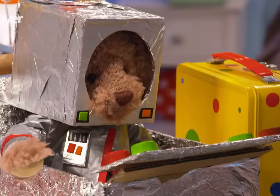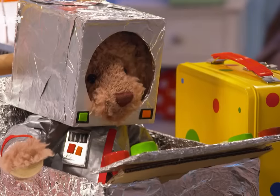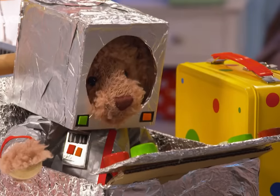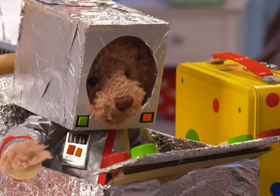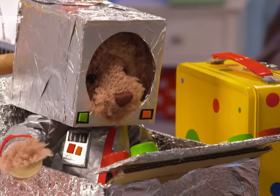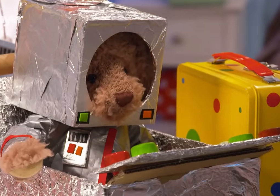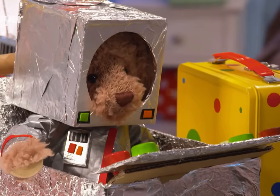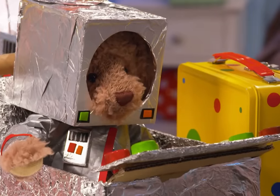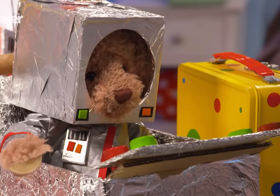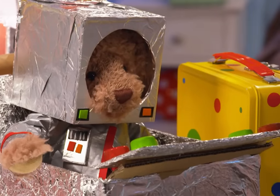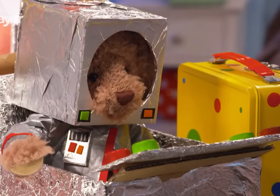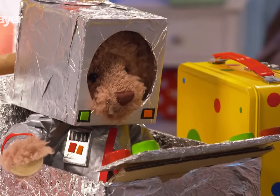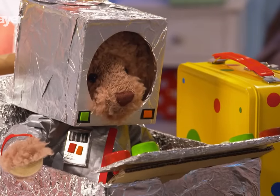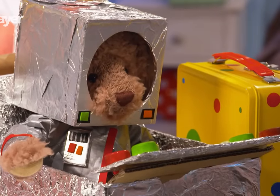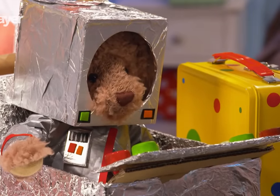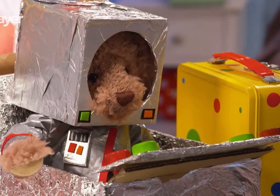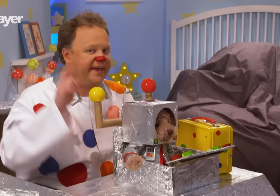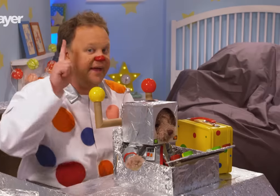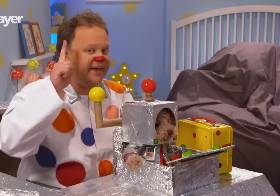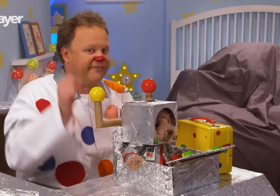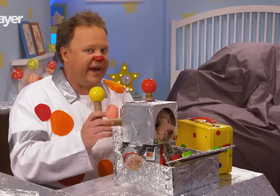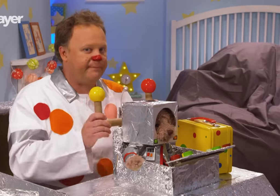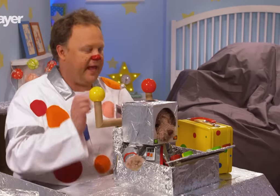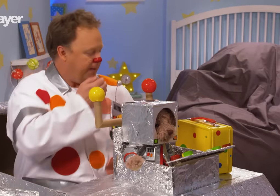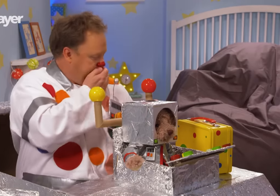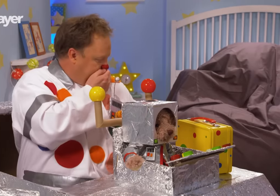Mr. Tumble calling Tumble Ted. Can you read me?